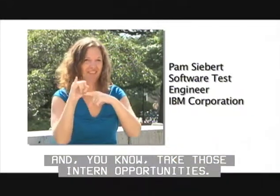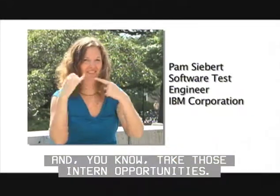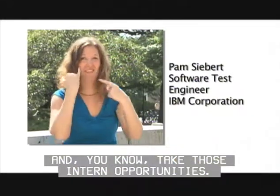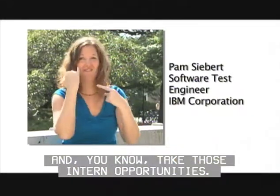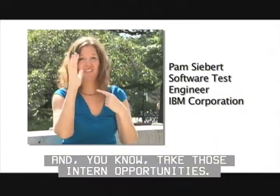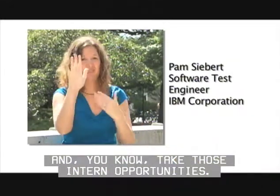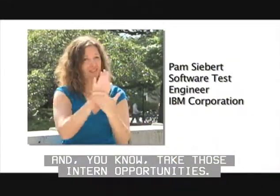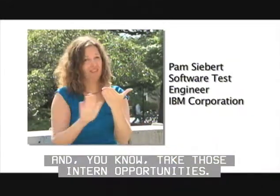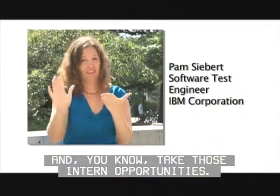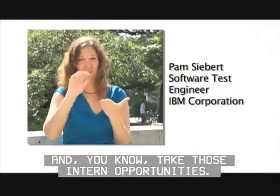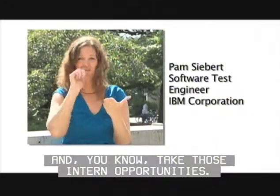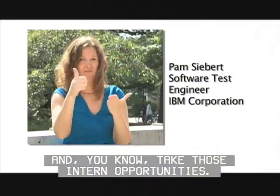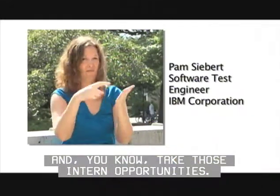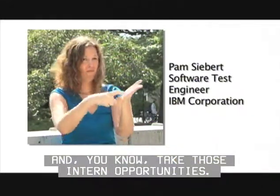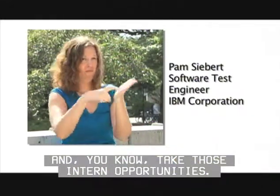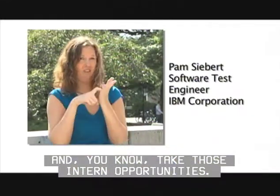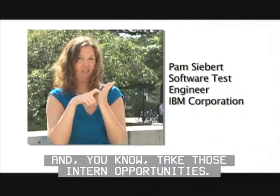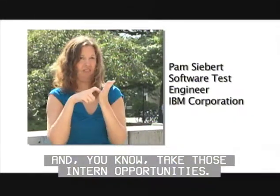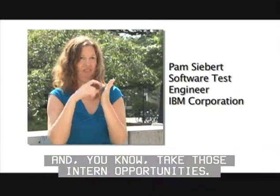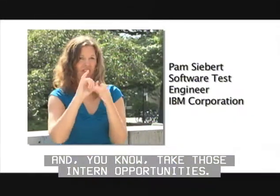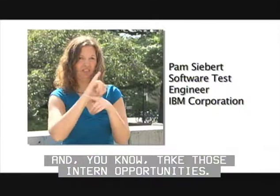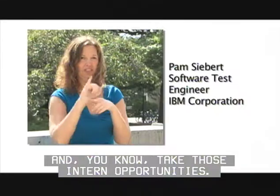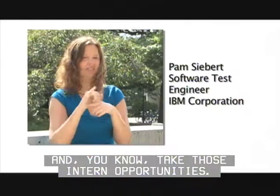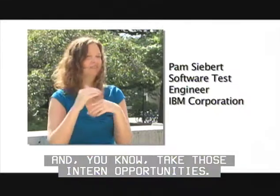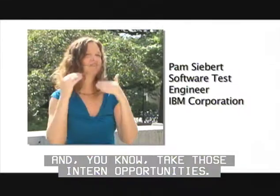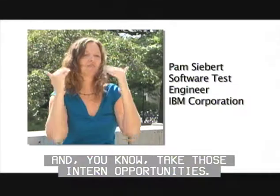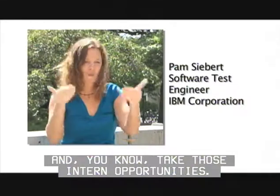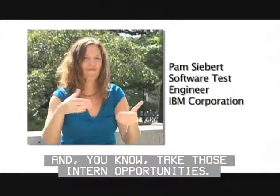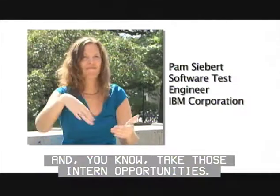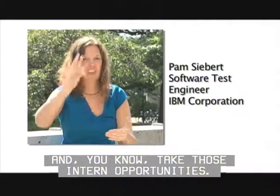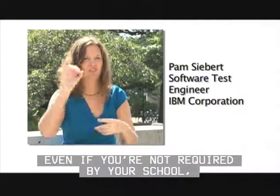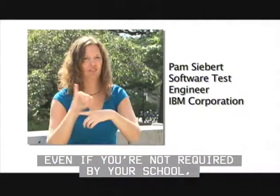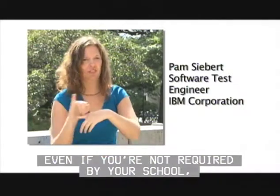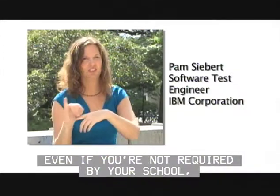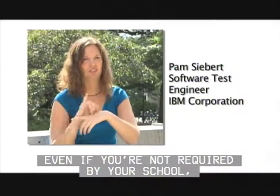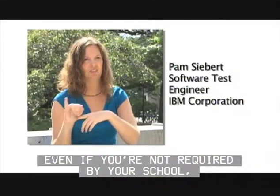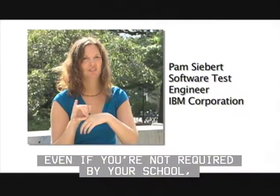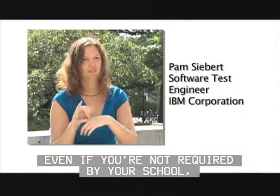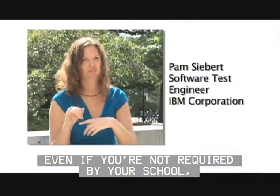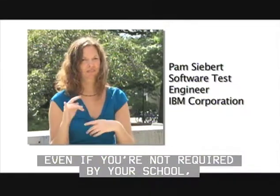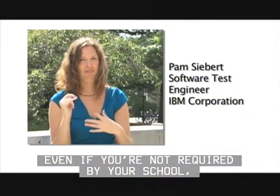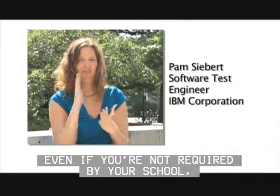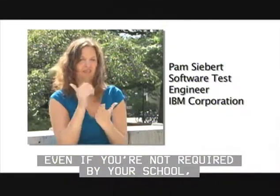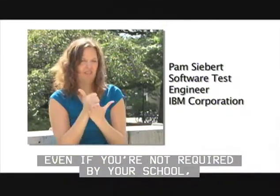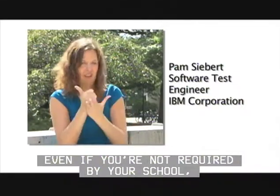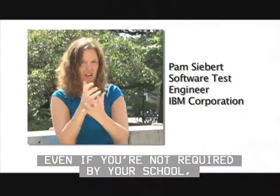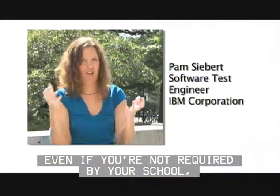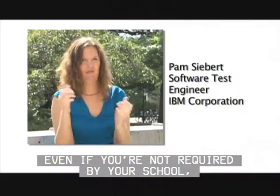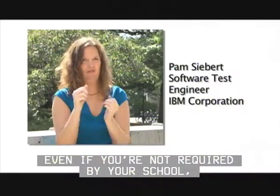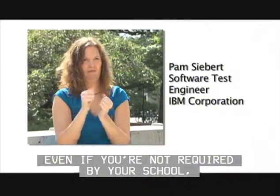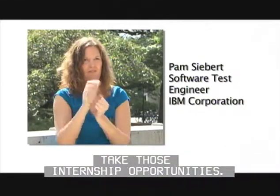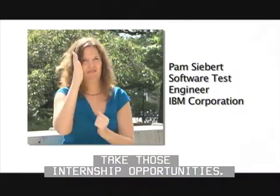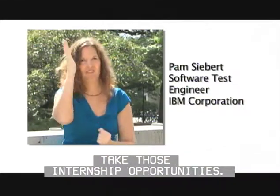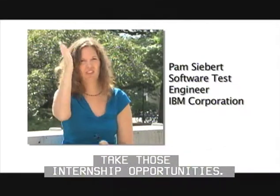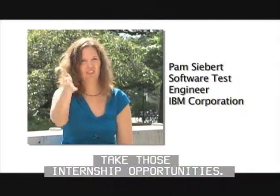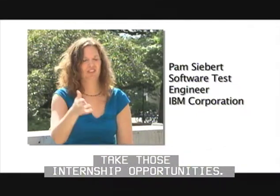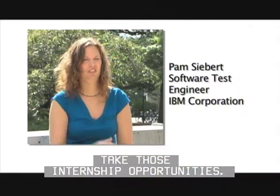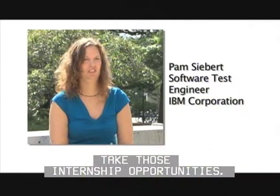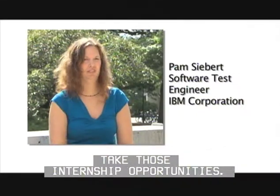and, you know, take those intern opportunities. Even if you're not required by your school, take those